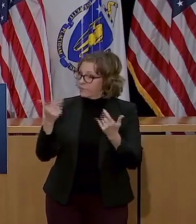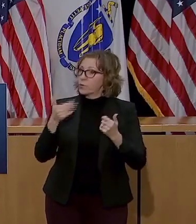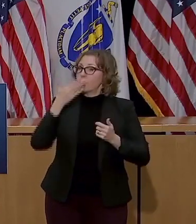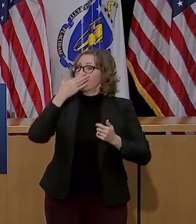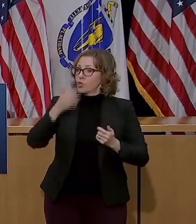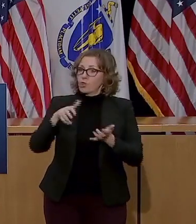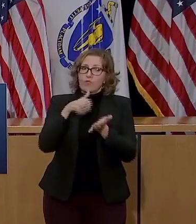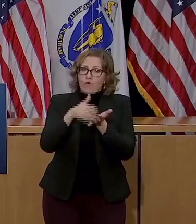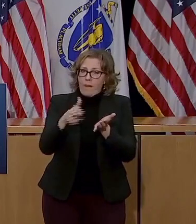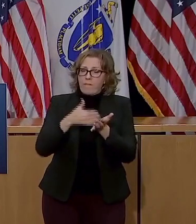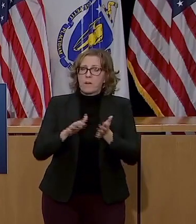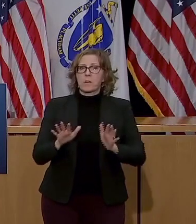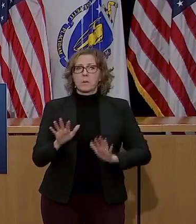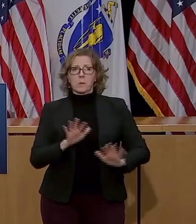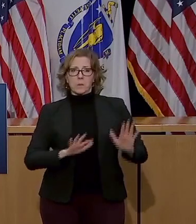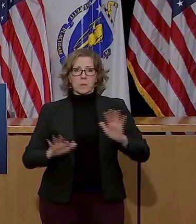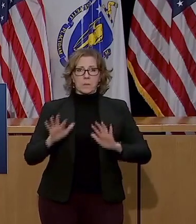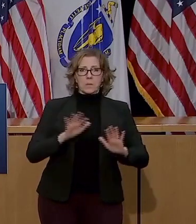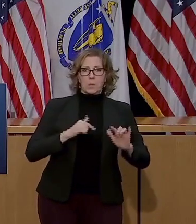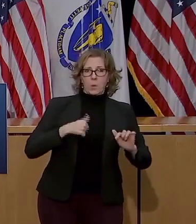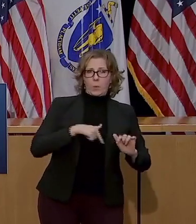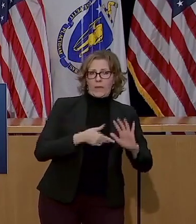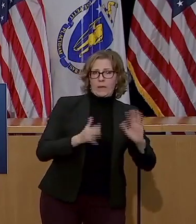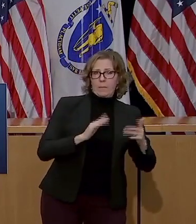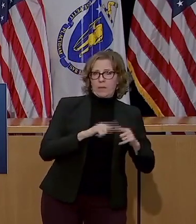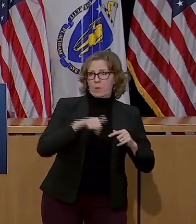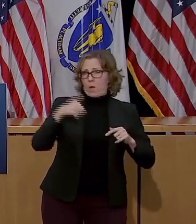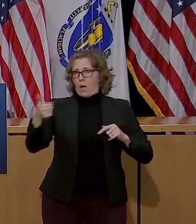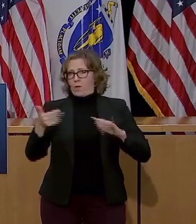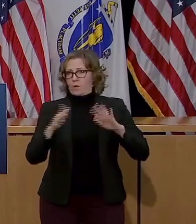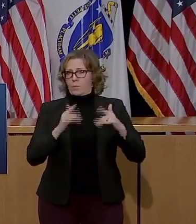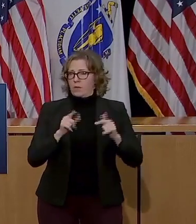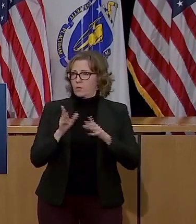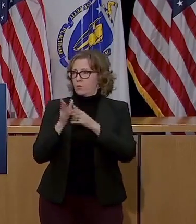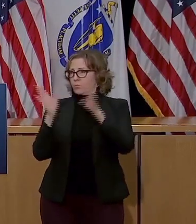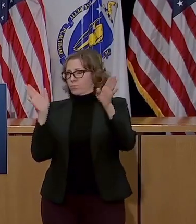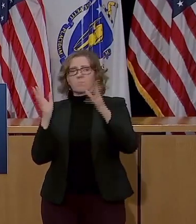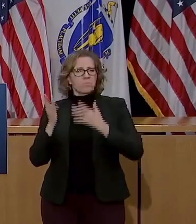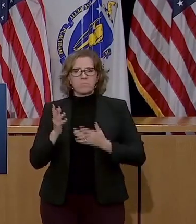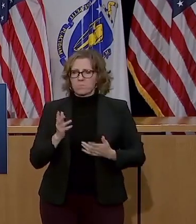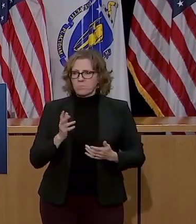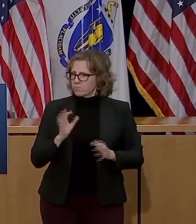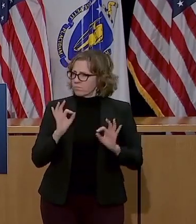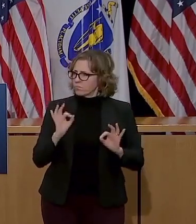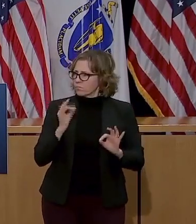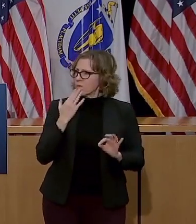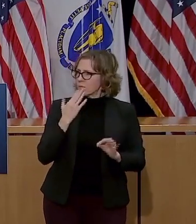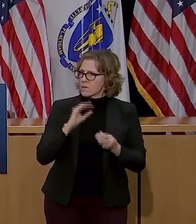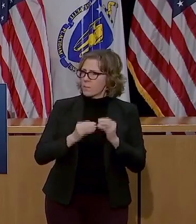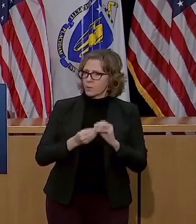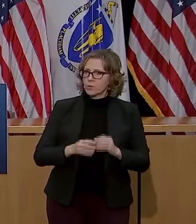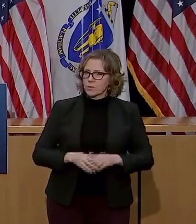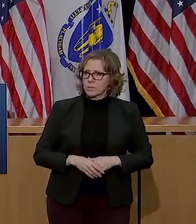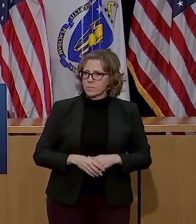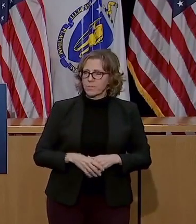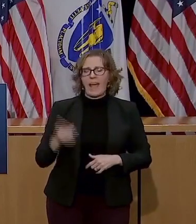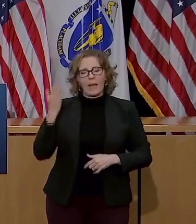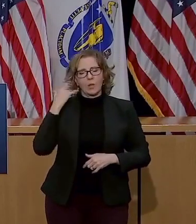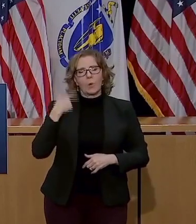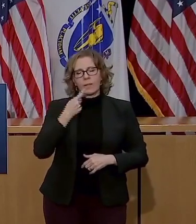about relative position. And honestly, one of the things that's been particularly interesting to me, and I'm carrying on